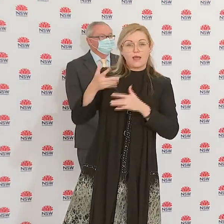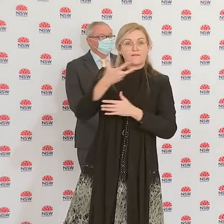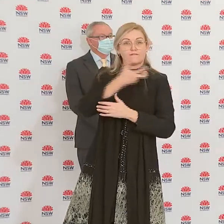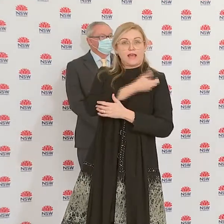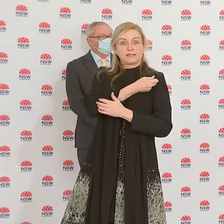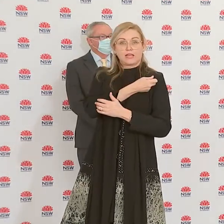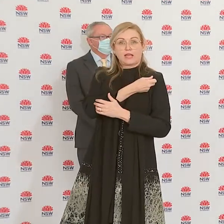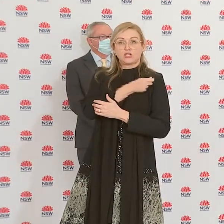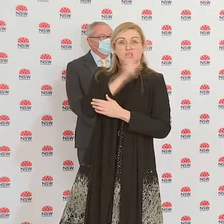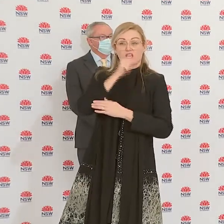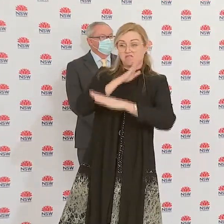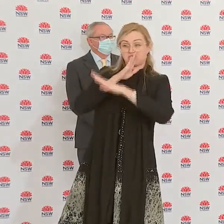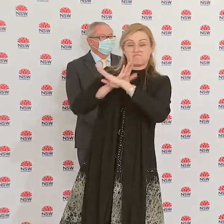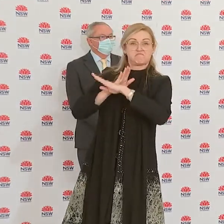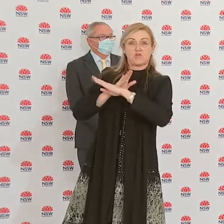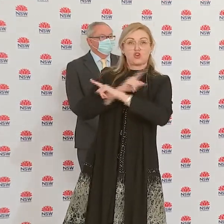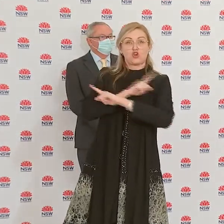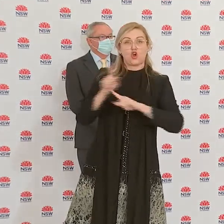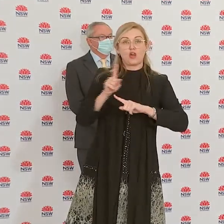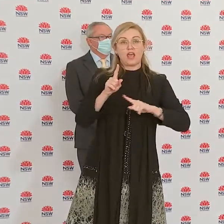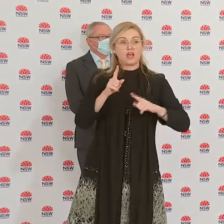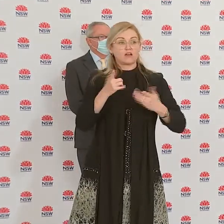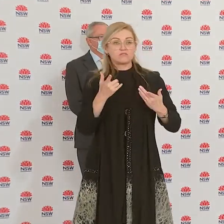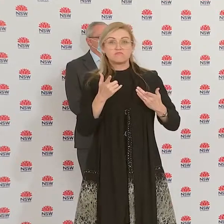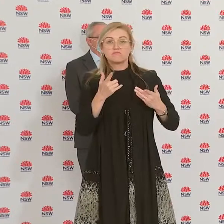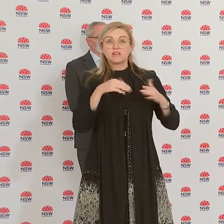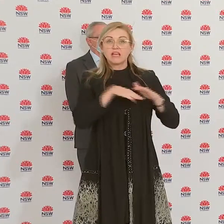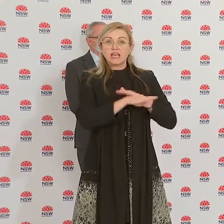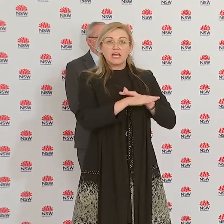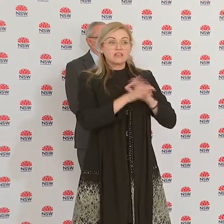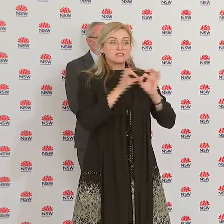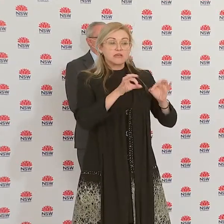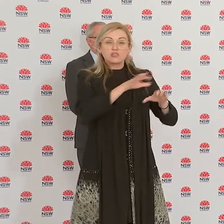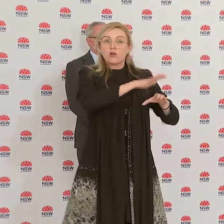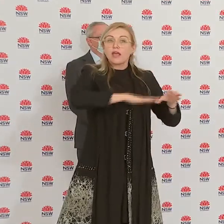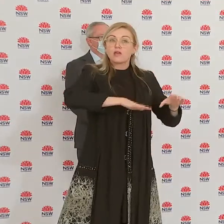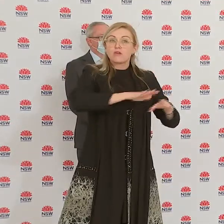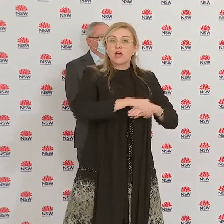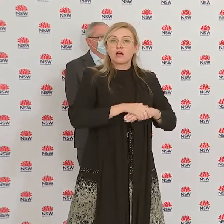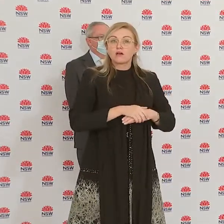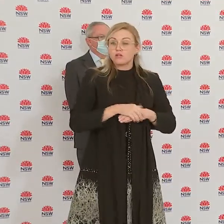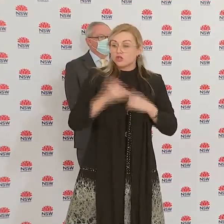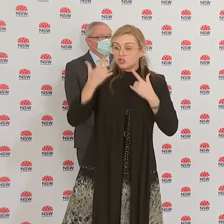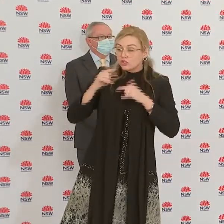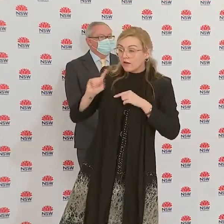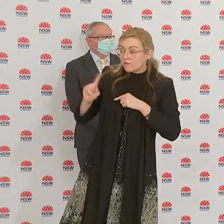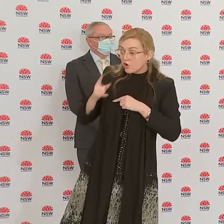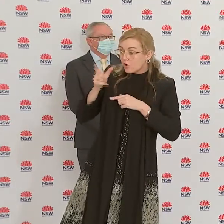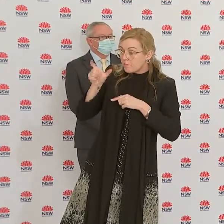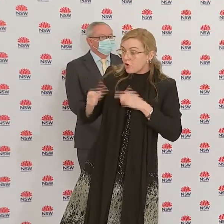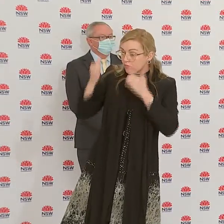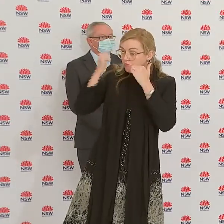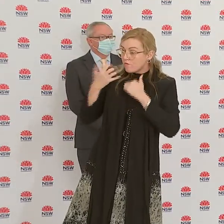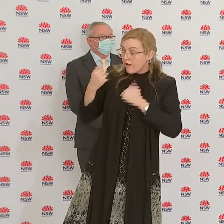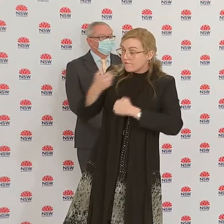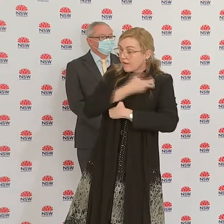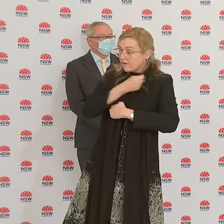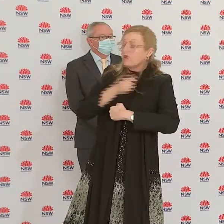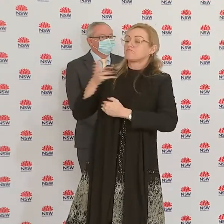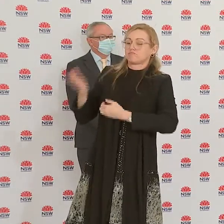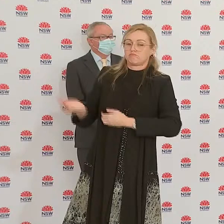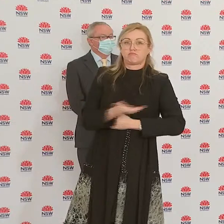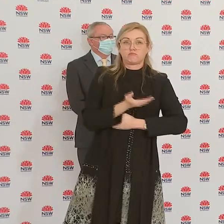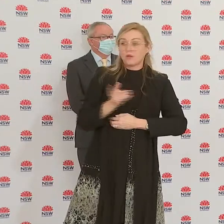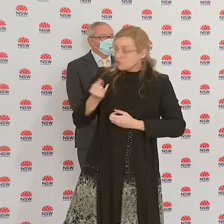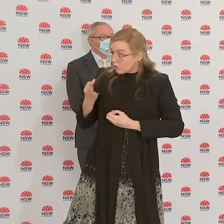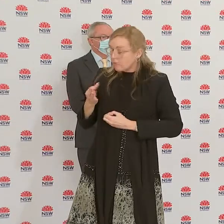vaccinated is one of the incentives that you spoke about, giving vaccinated people right back when we started the rollout. Can I say, people are worried now about getting to